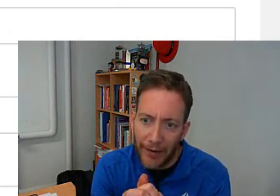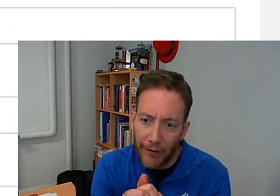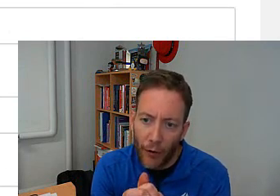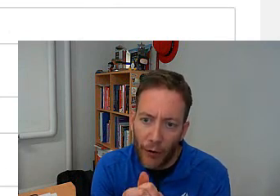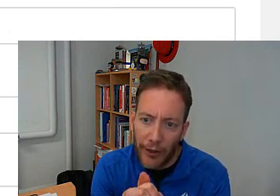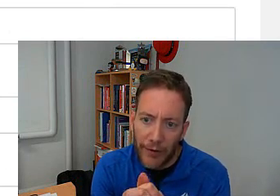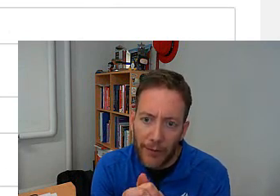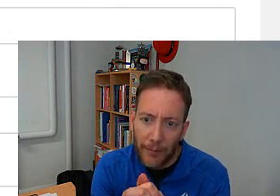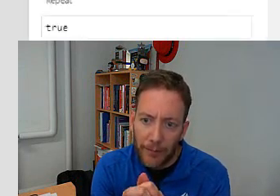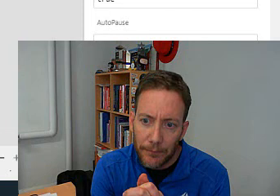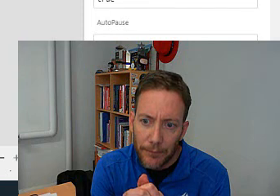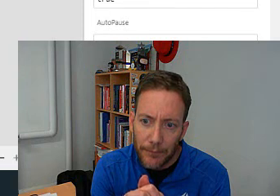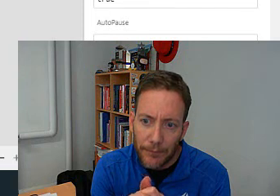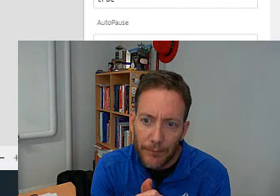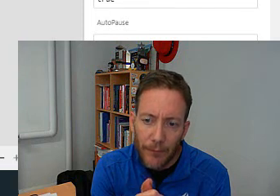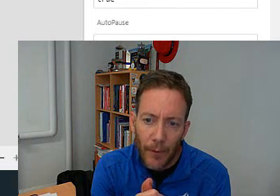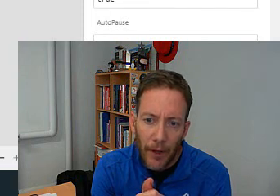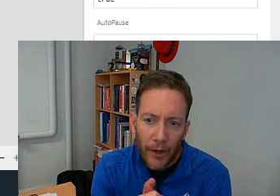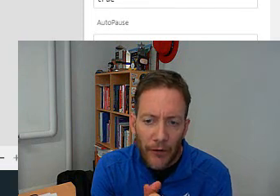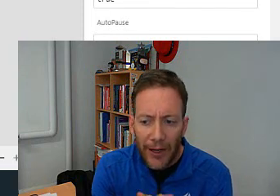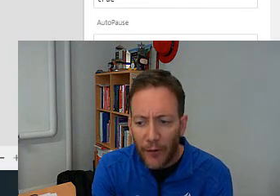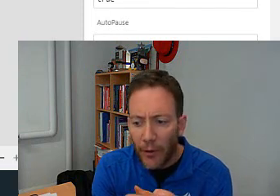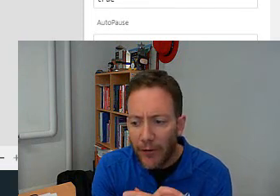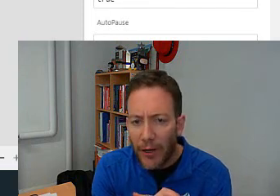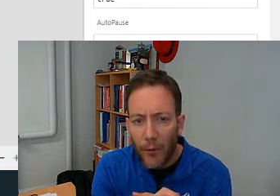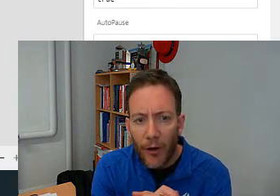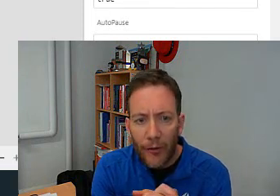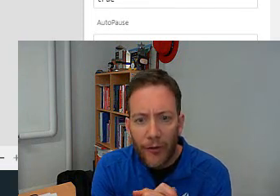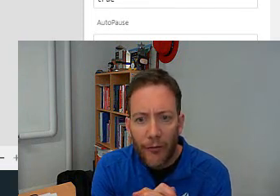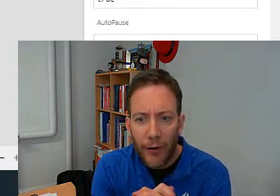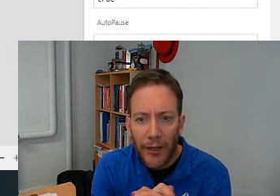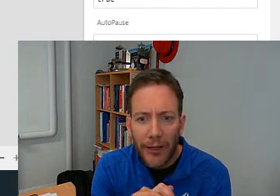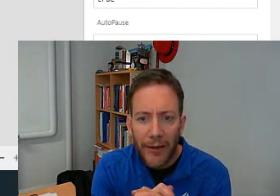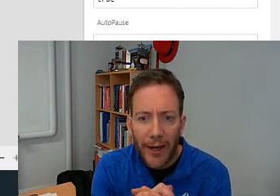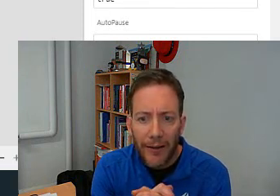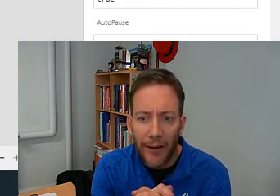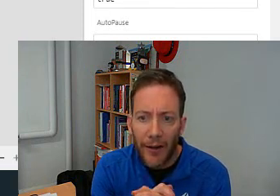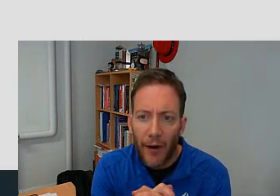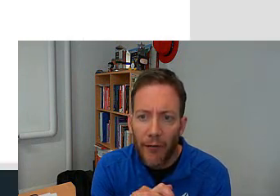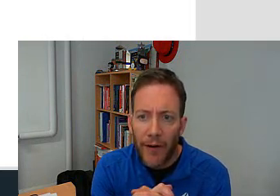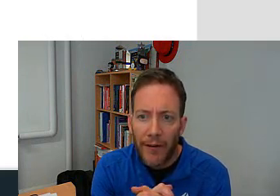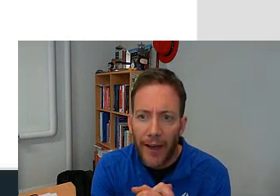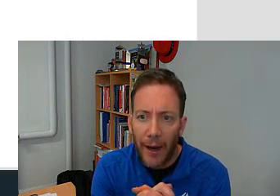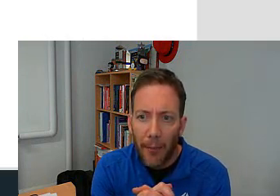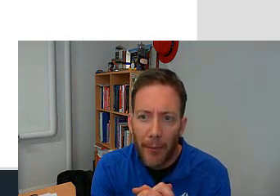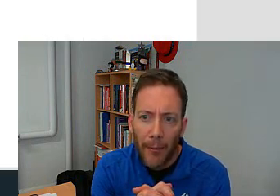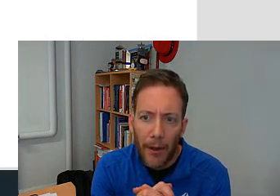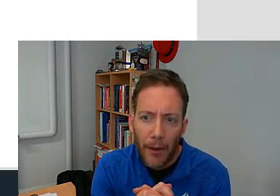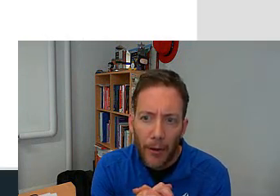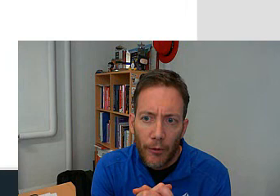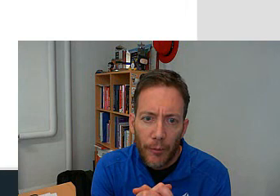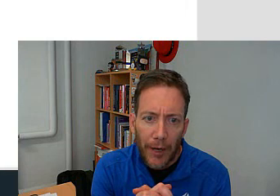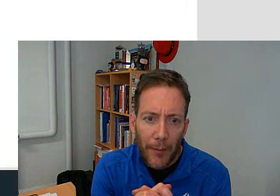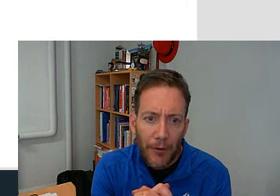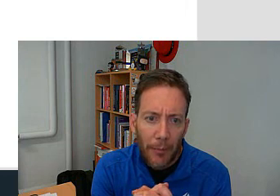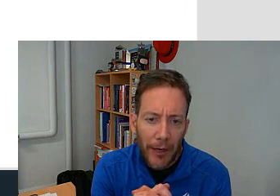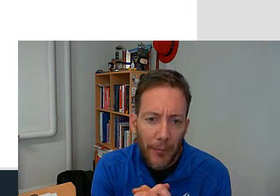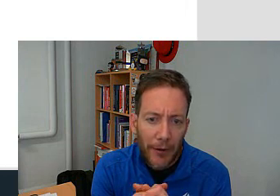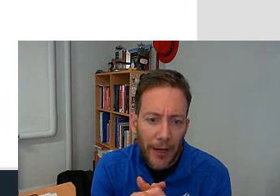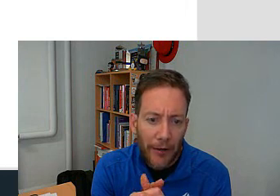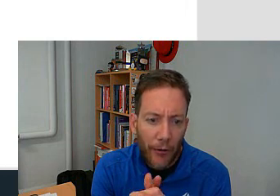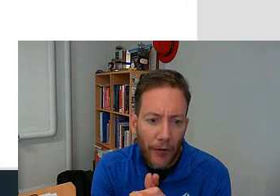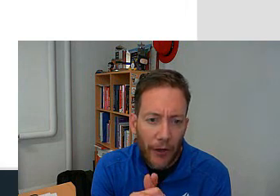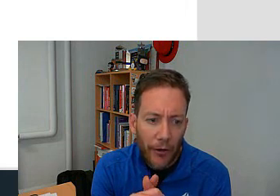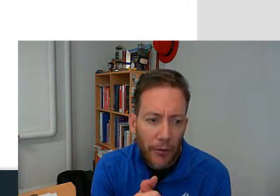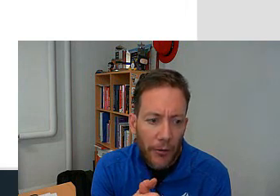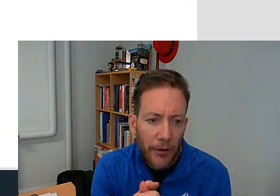plain data on it. So that's all there really was to reading the data. If I run this app, we should be able to pick up